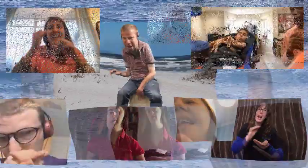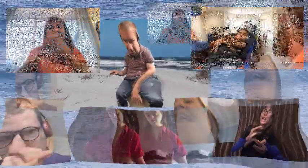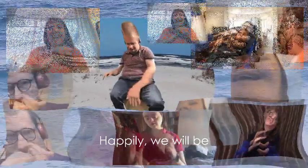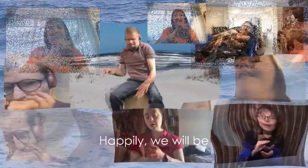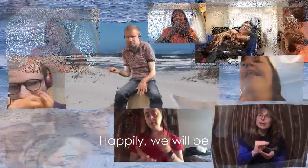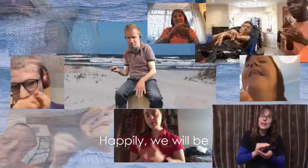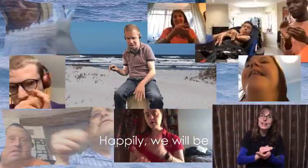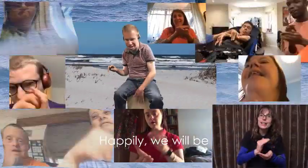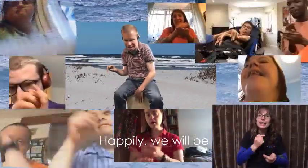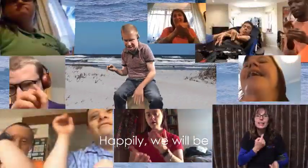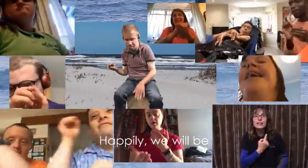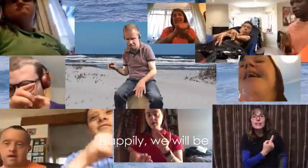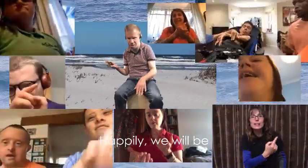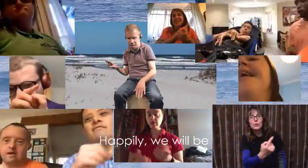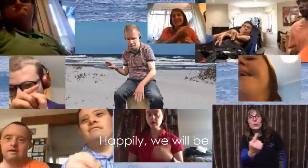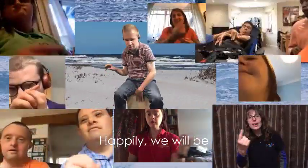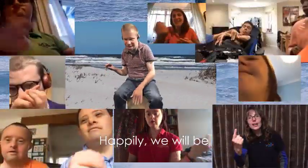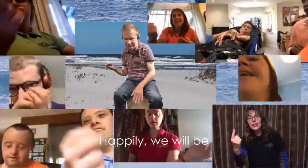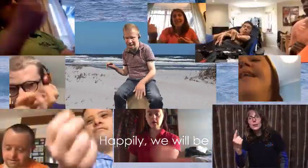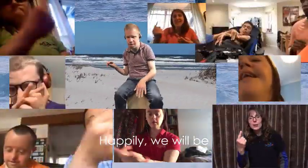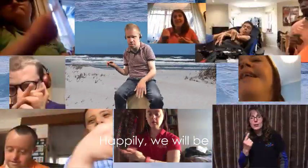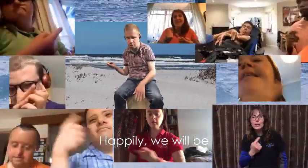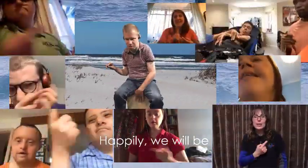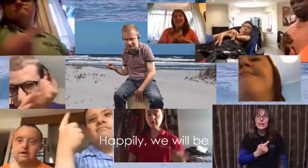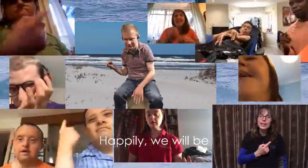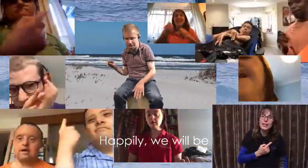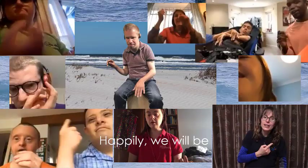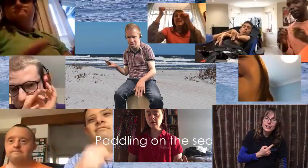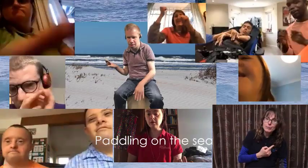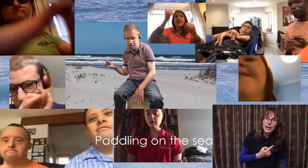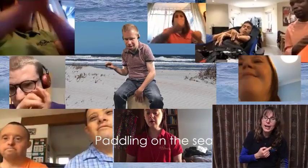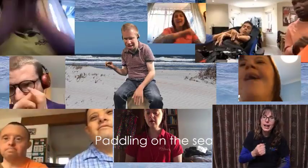and happily. We will be